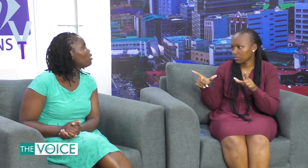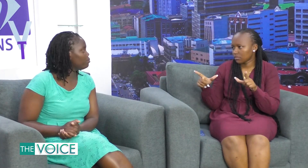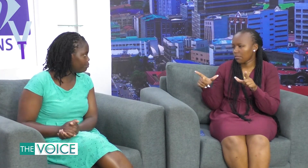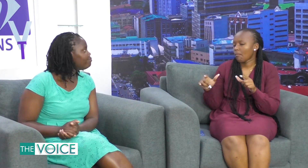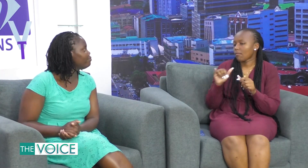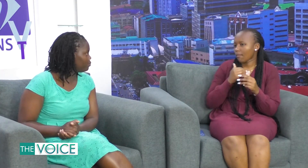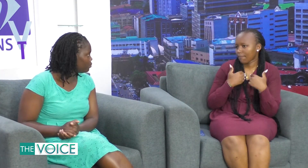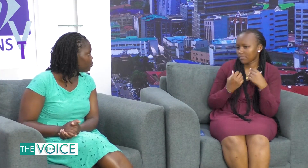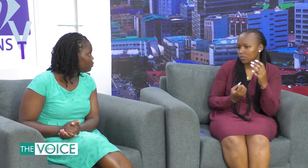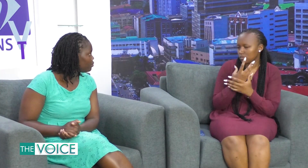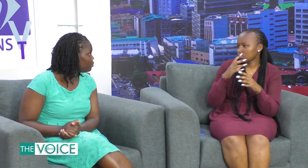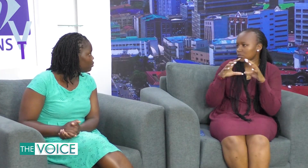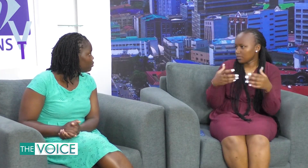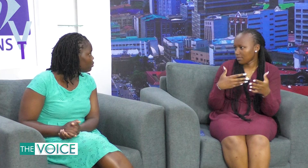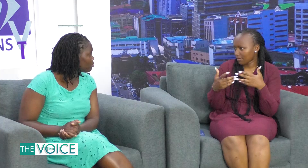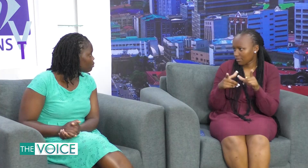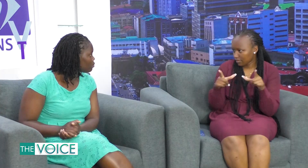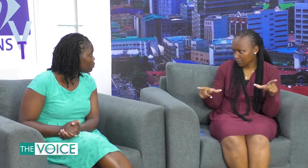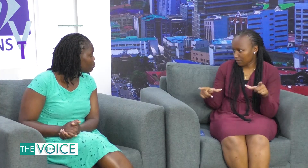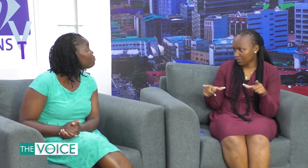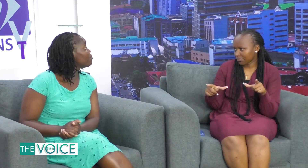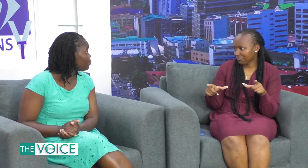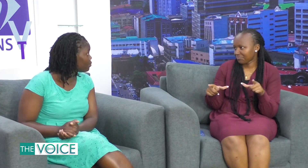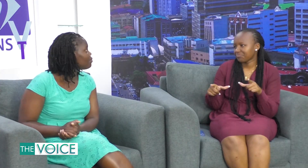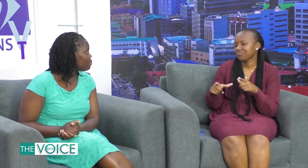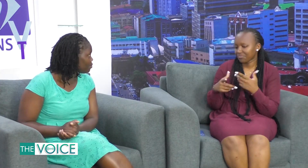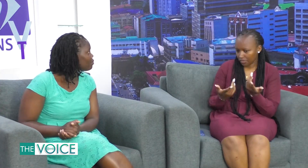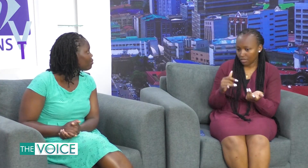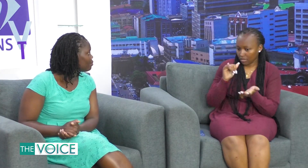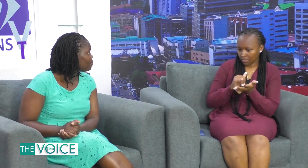And apart from being a student, I teach sign language in my school.